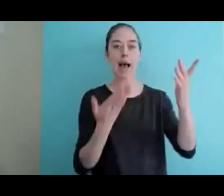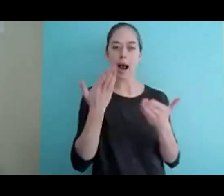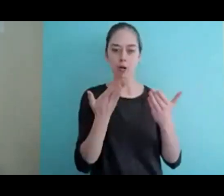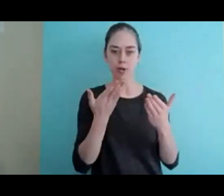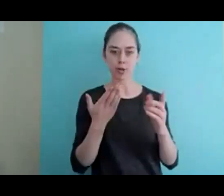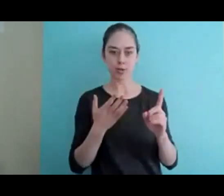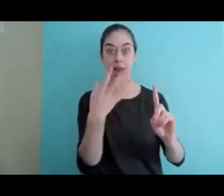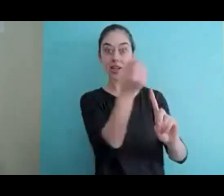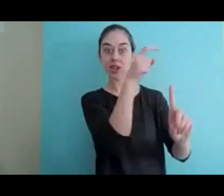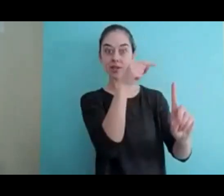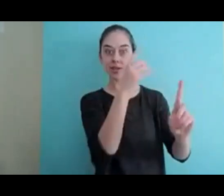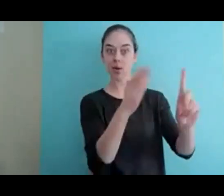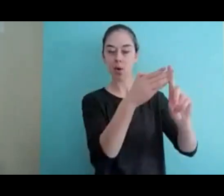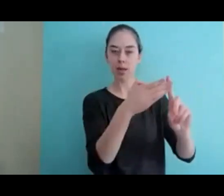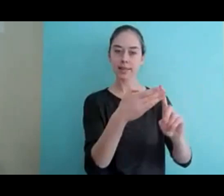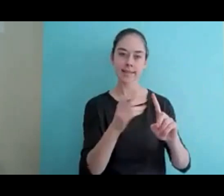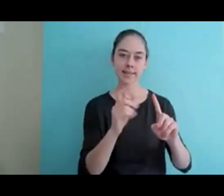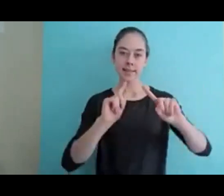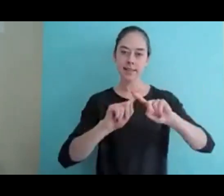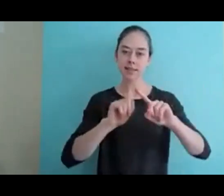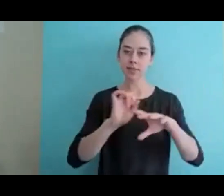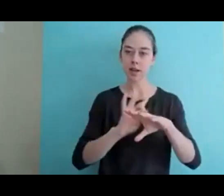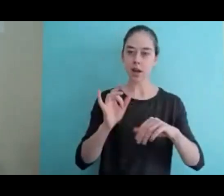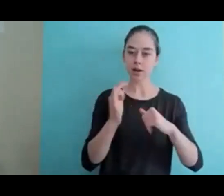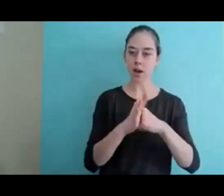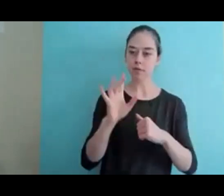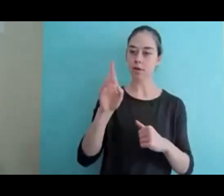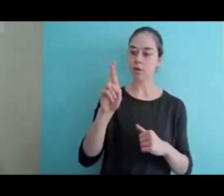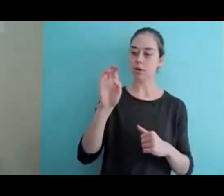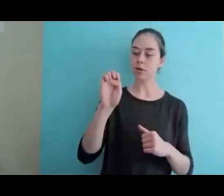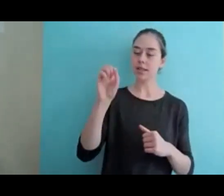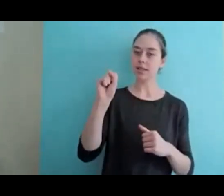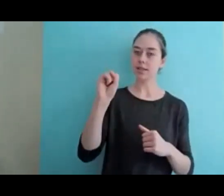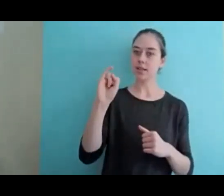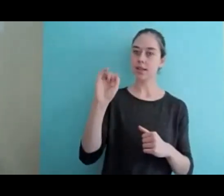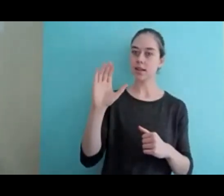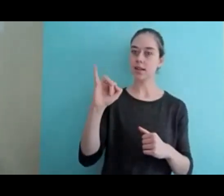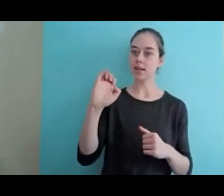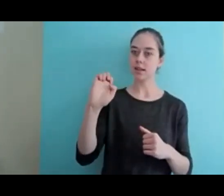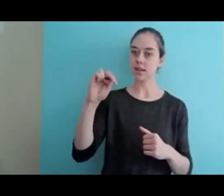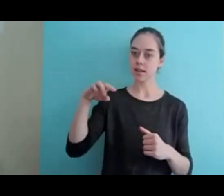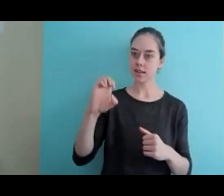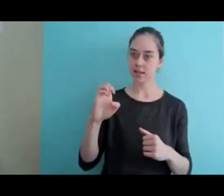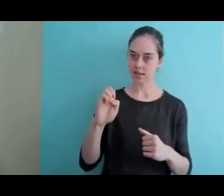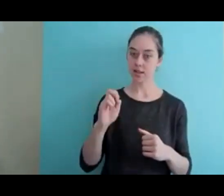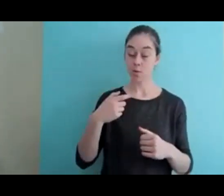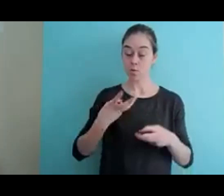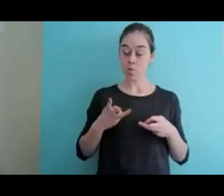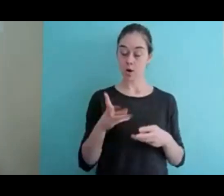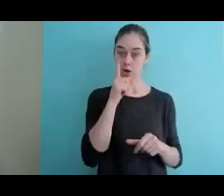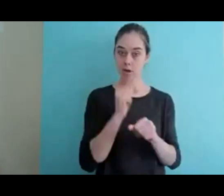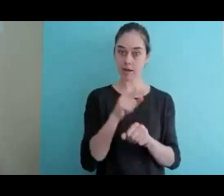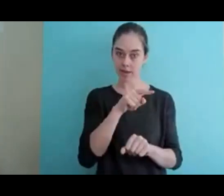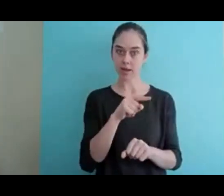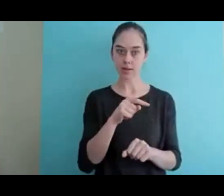of resilience that we need to make it happen. So talk a little bit more about that on Thursday. So